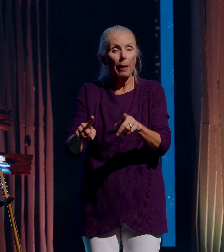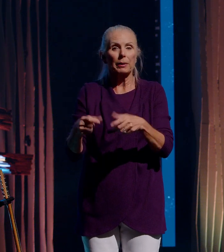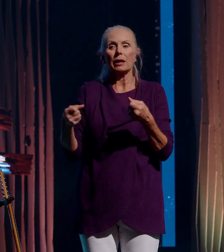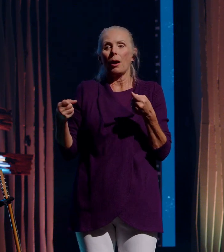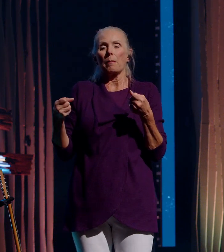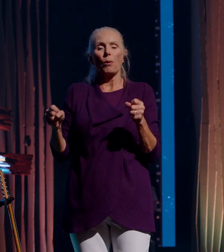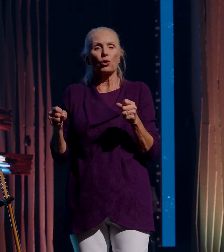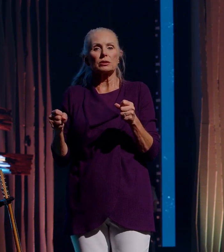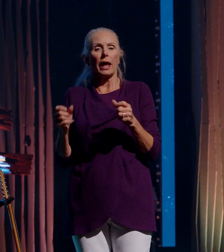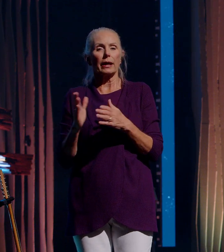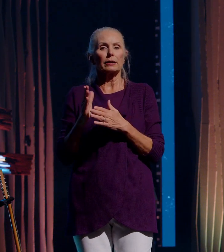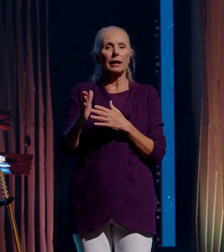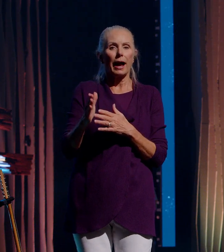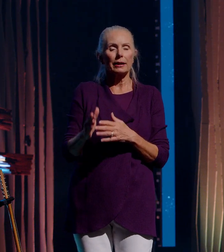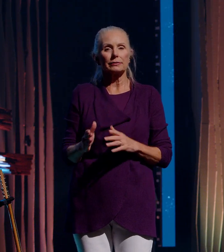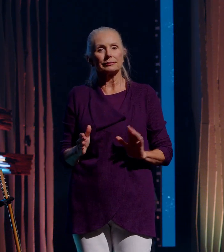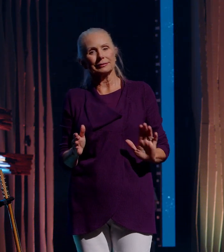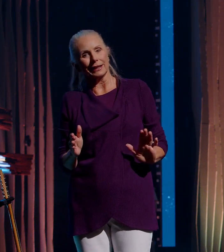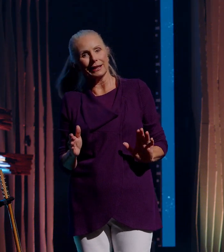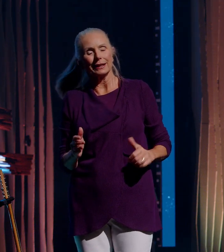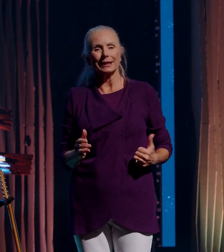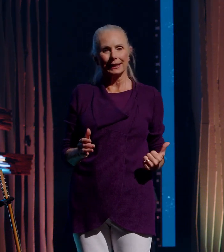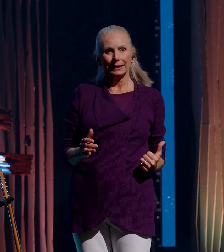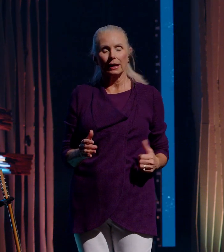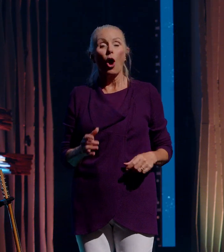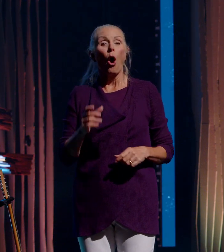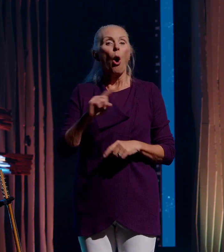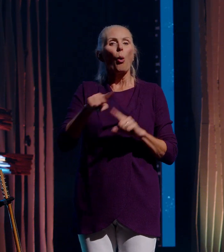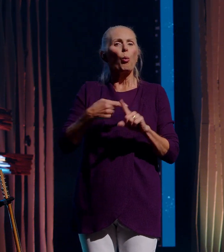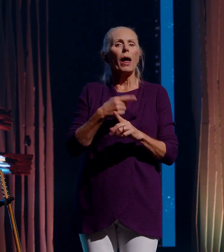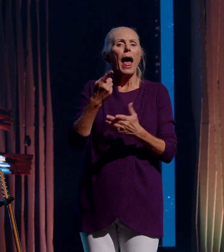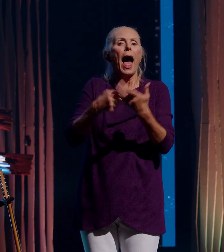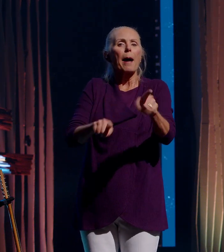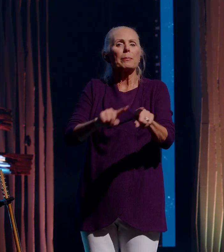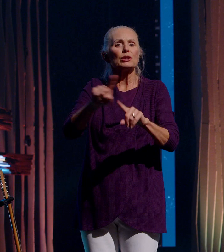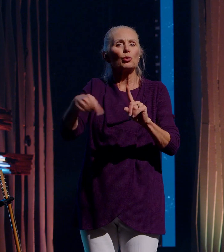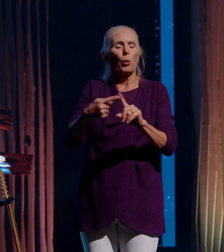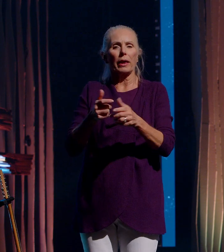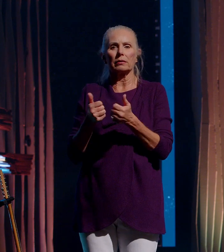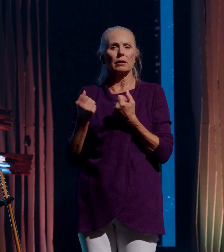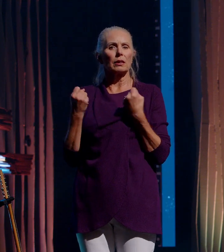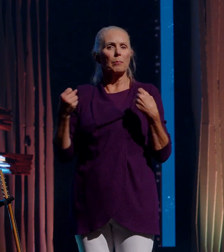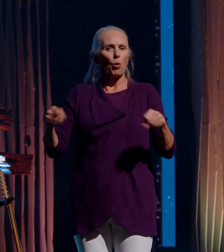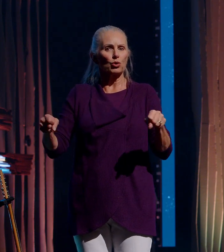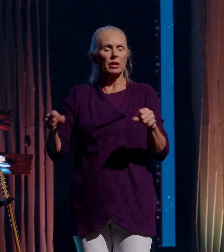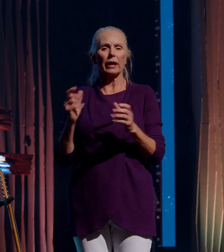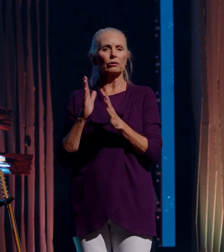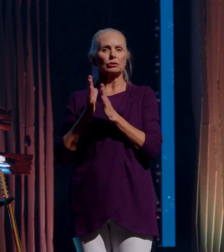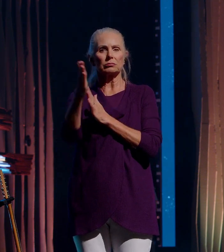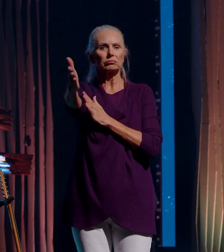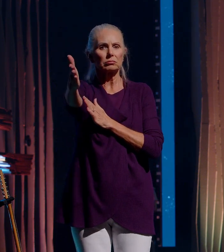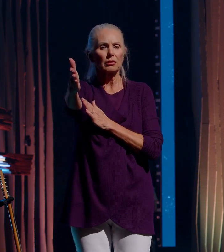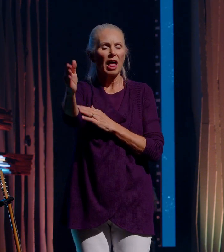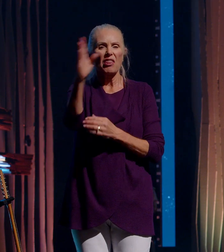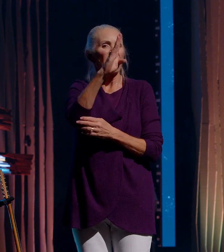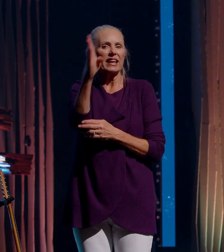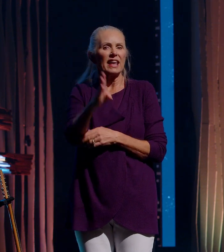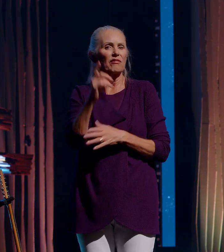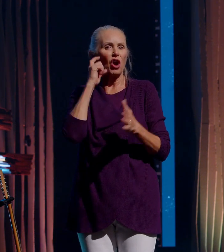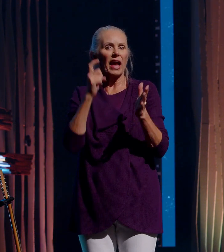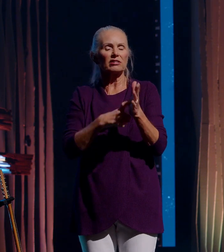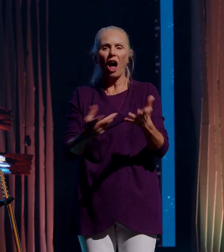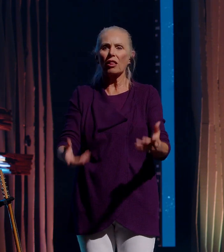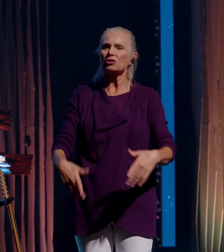you, kind of lean right, and kind of give you a wave, right? What about when they don't do it? It just hurts. You're like, man, that was like a moment we just had, and you